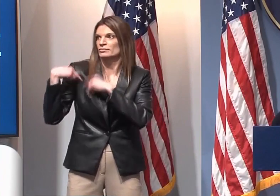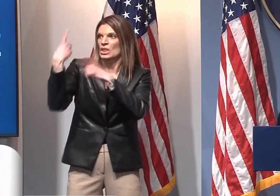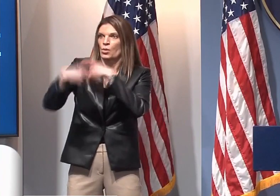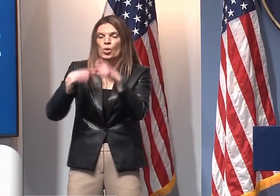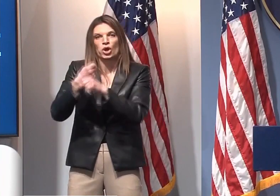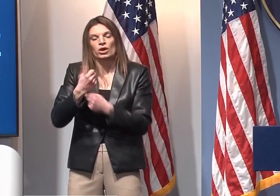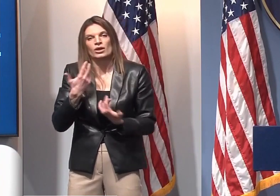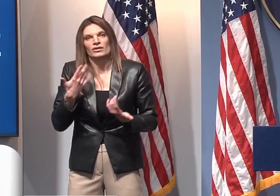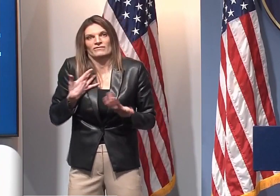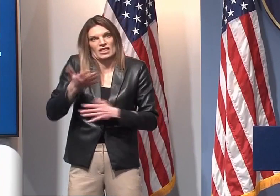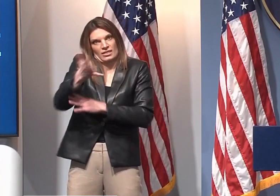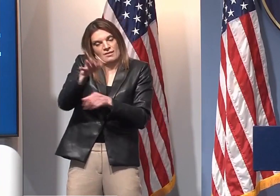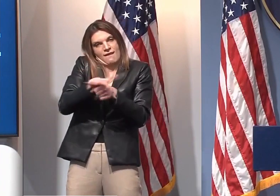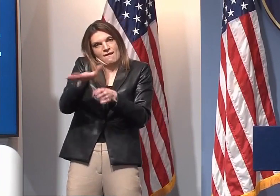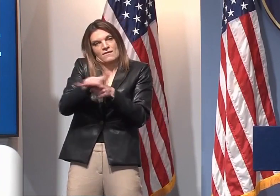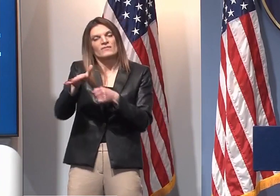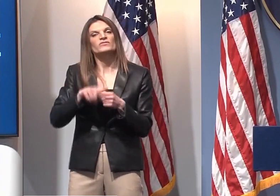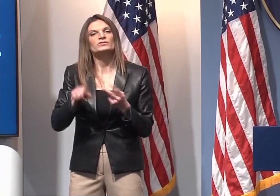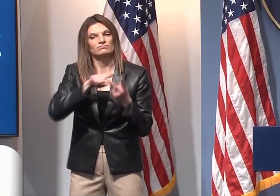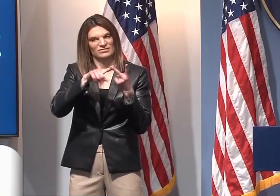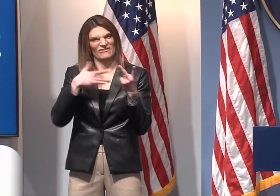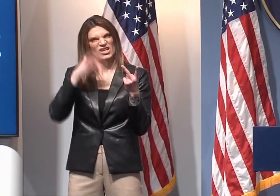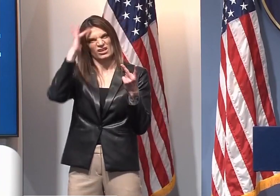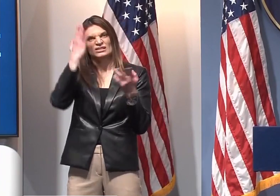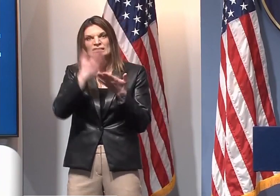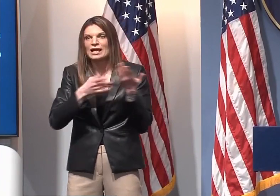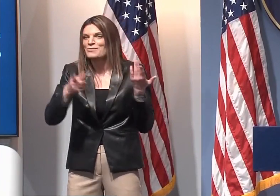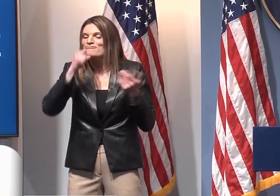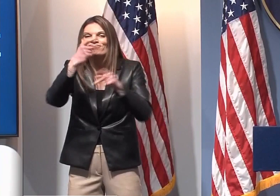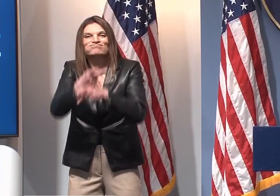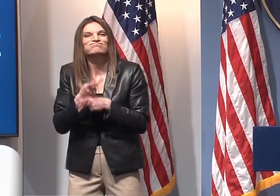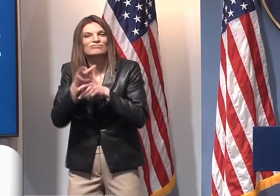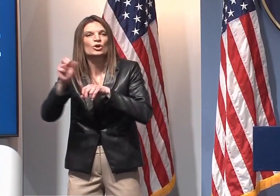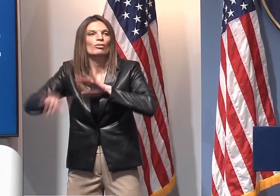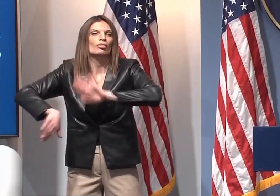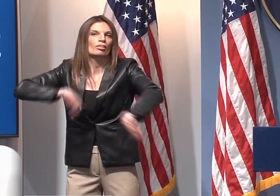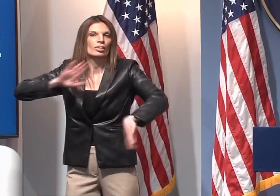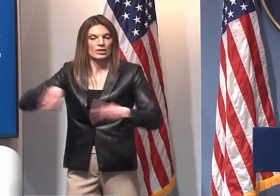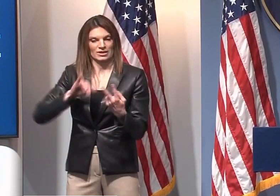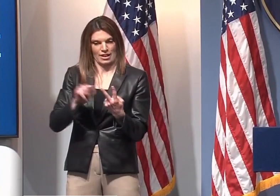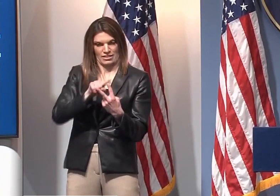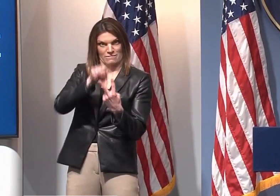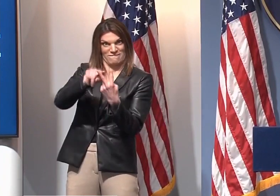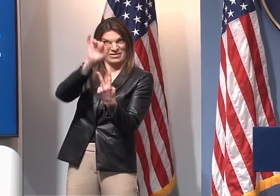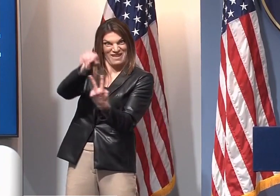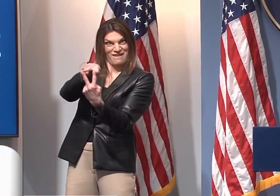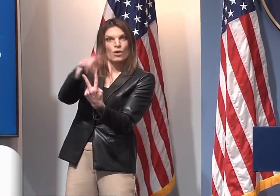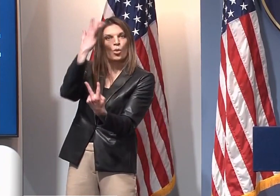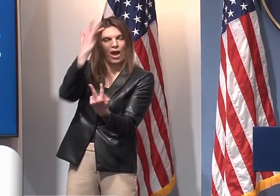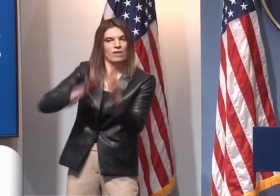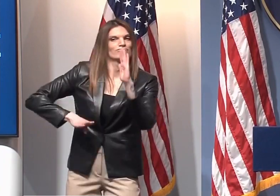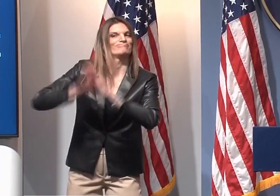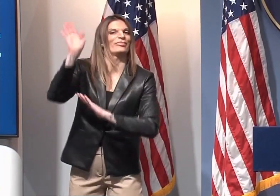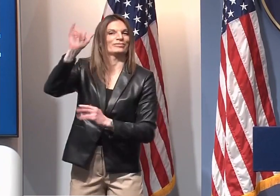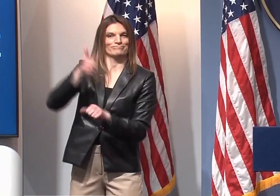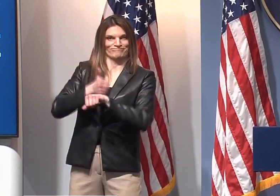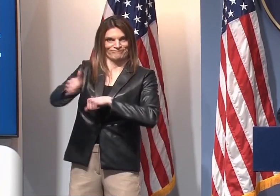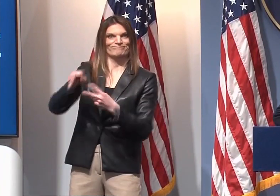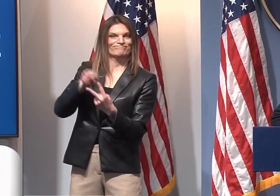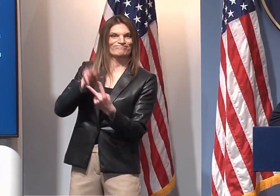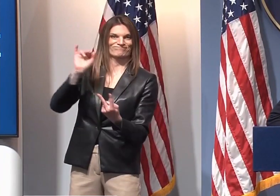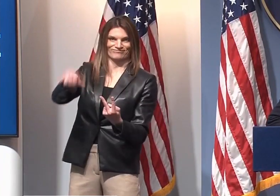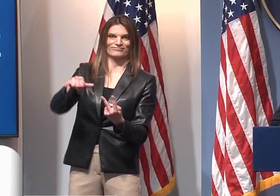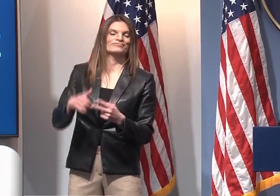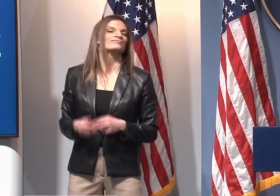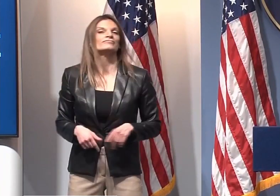vaccines. But we've got to make the moment count and avail ourselves of these vaccines. Anything